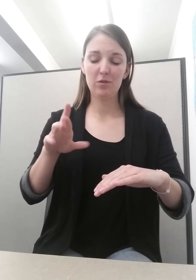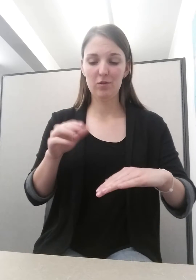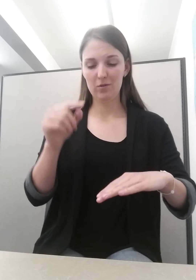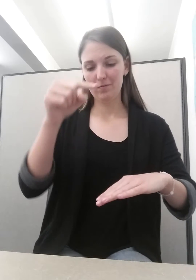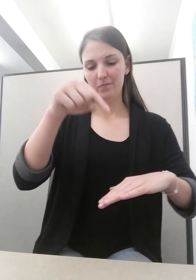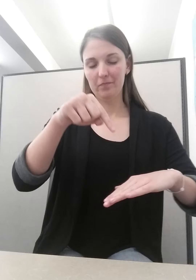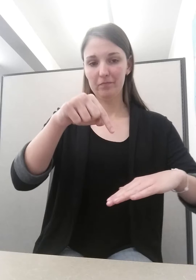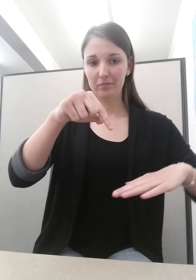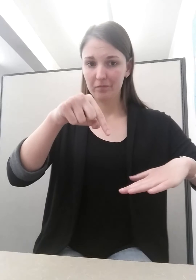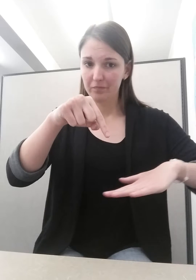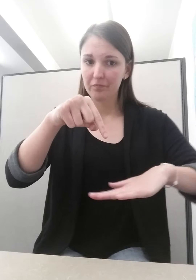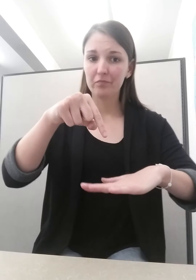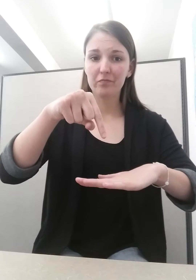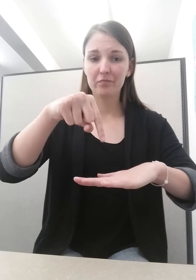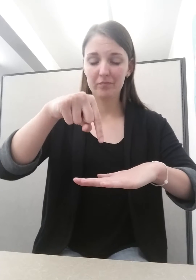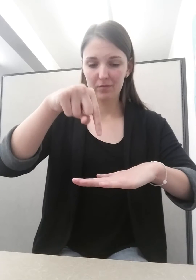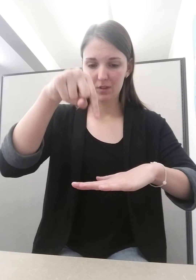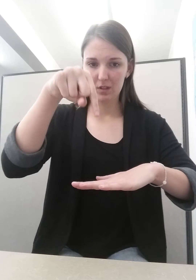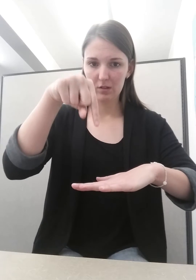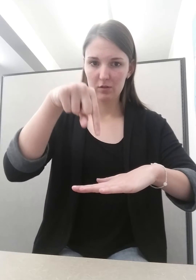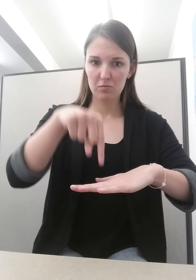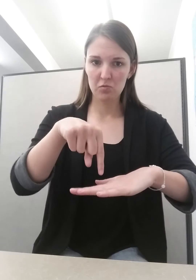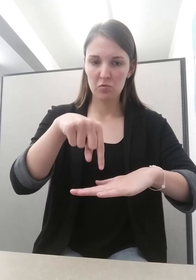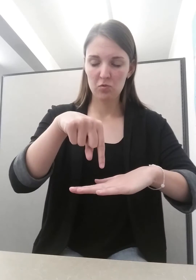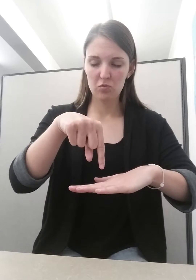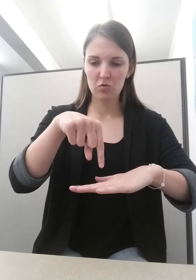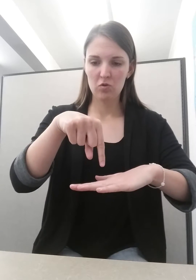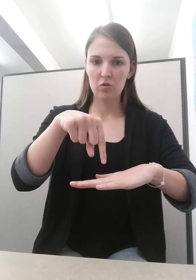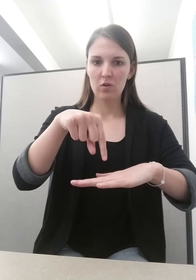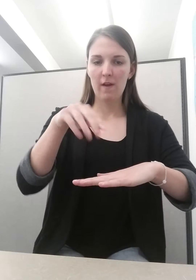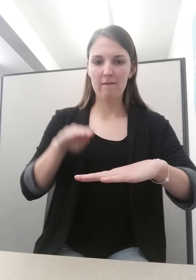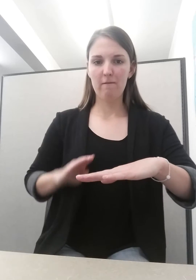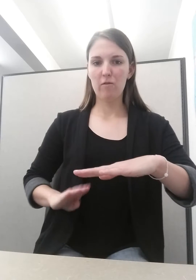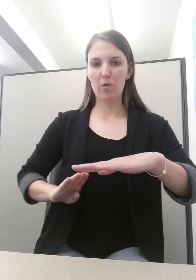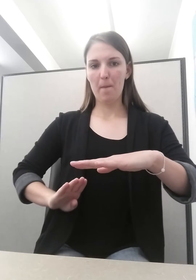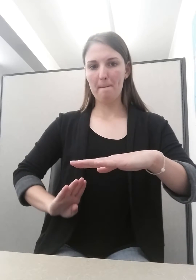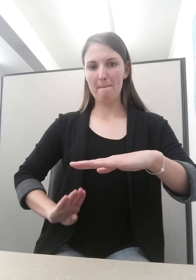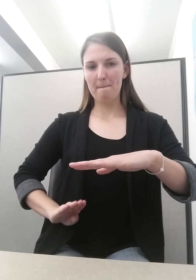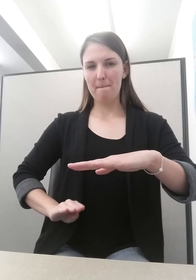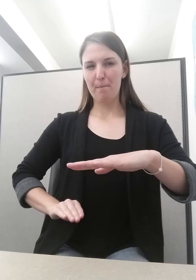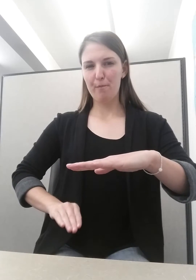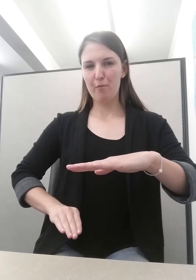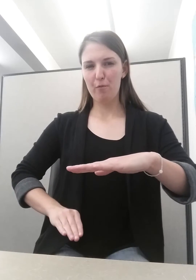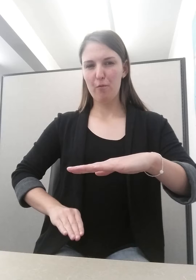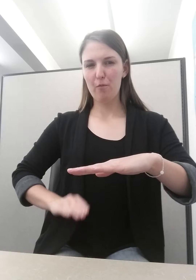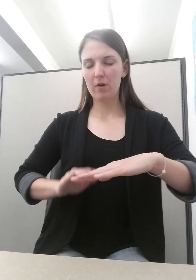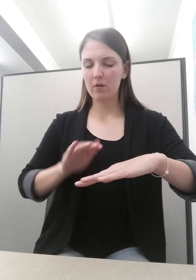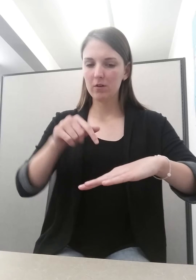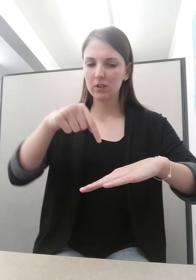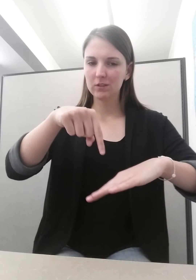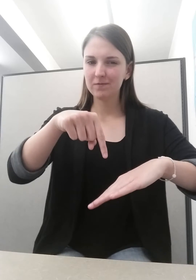lever, you put your foot on the pedal, and you start sewing, guiding your fabric all the time. And you